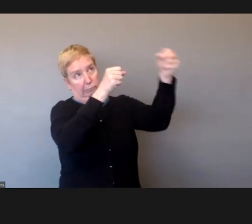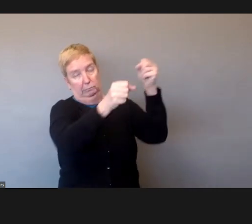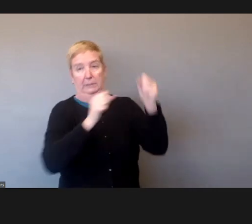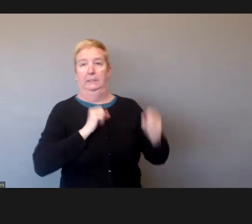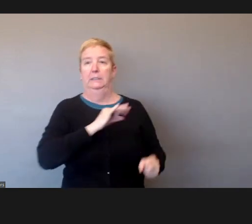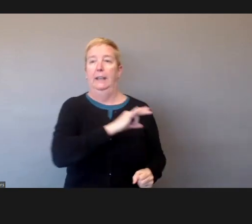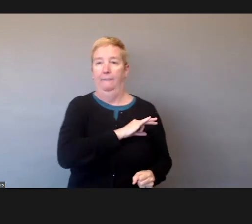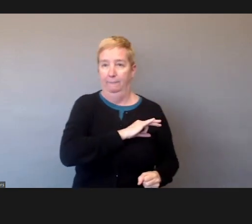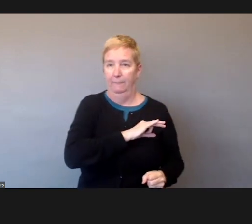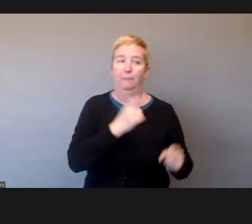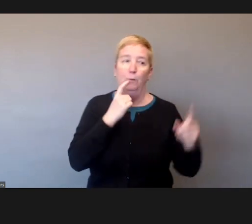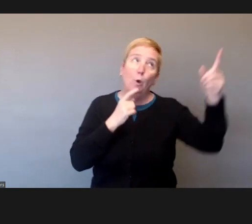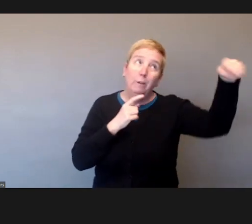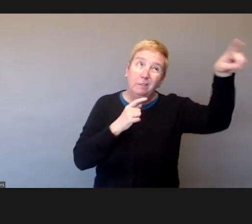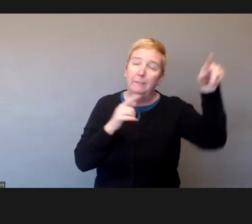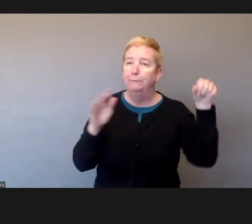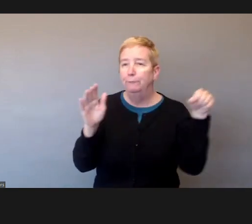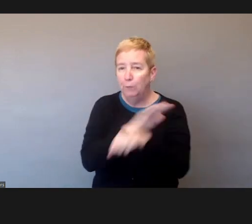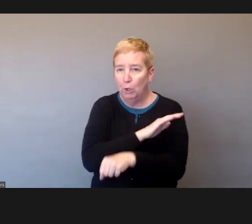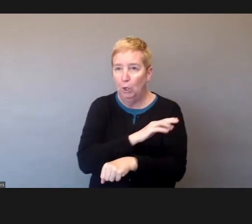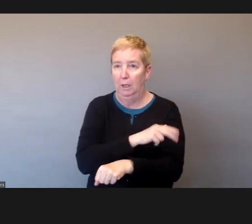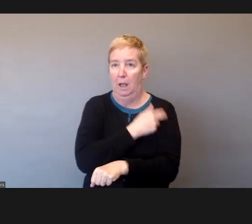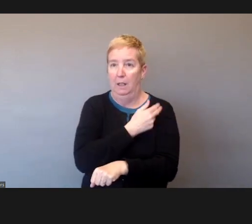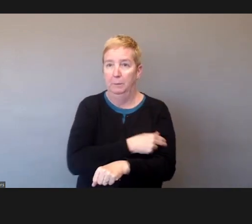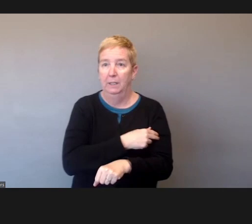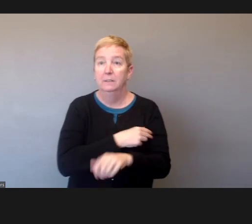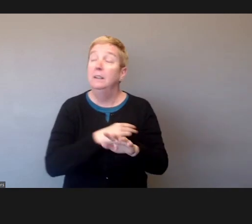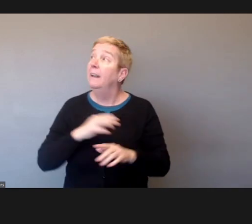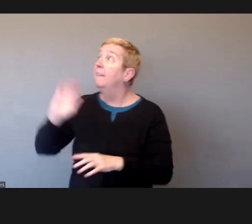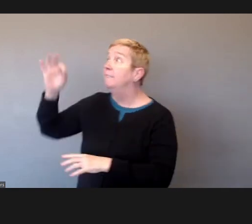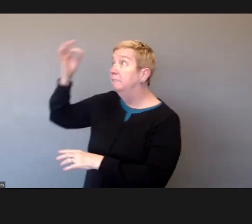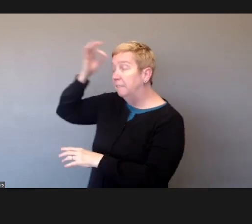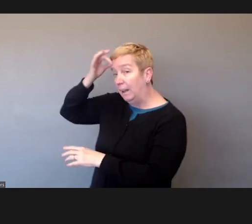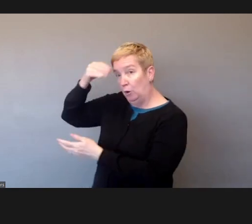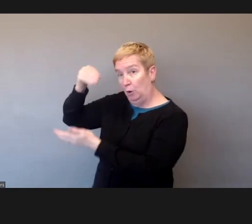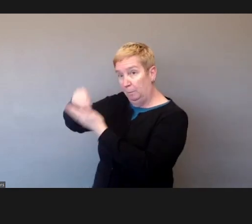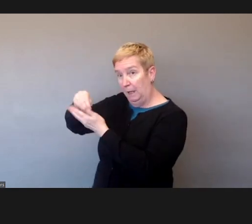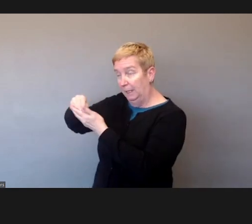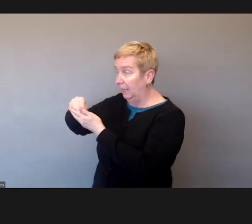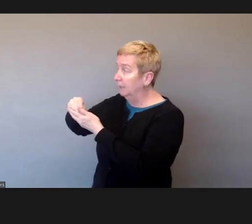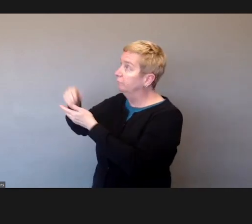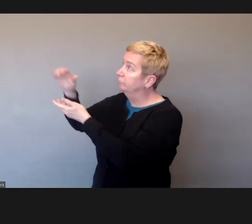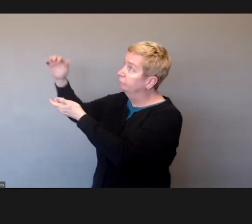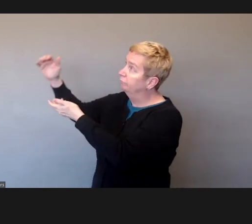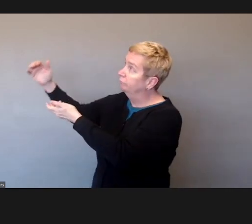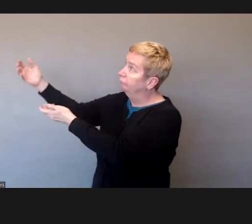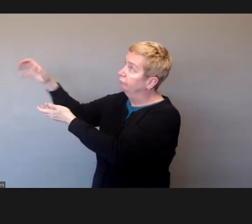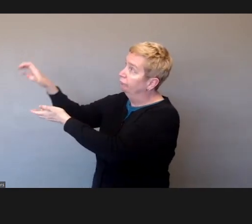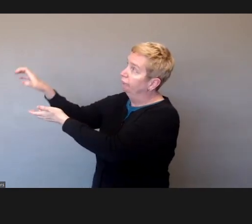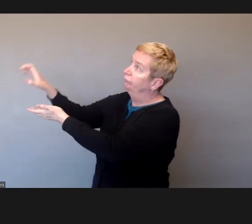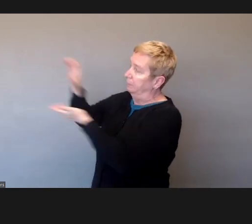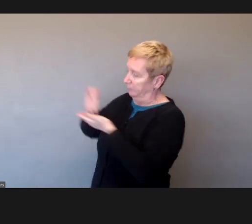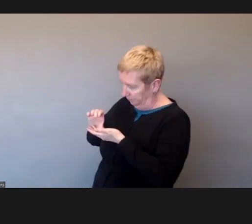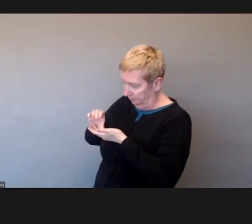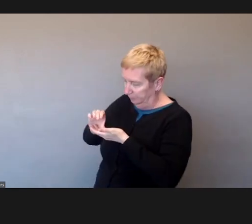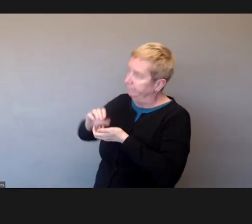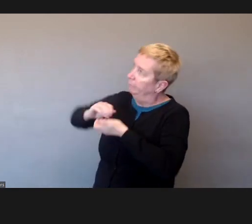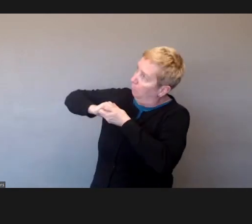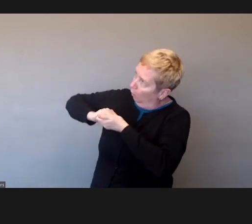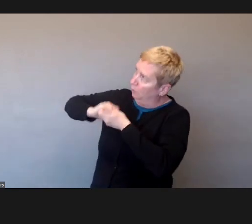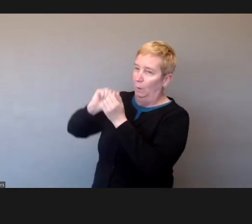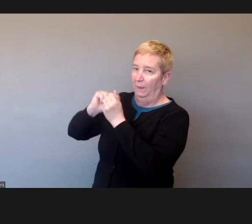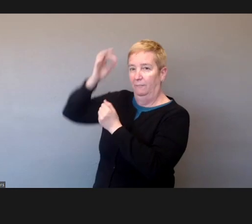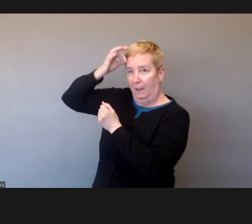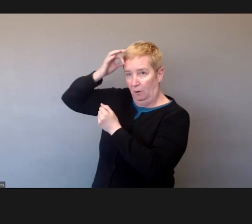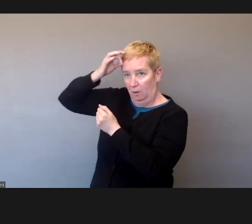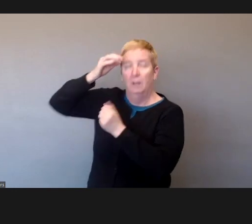hospitals, paid for, by the way, by our federal partners. So I don't want to take too much credit for it, but we're continuing to coordinate those folks